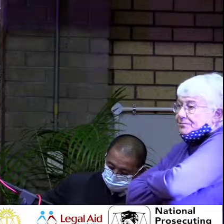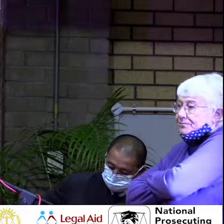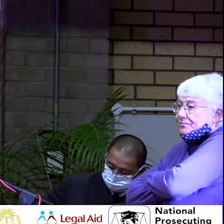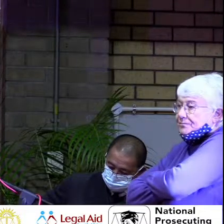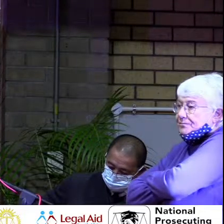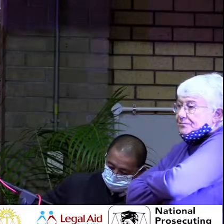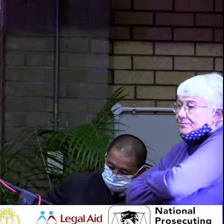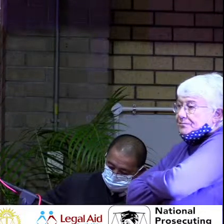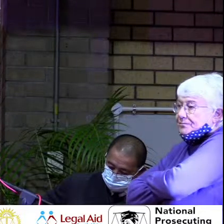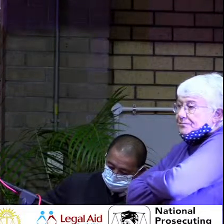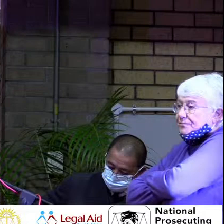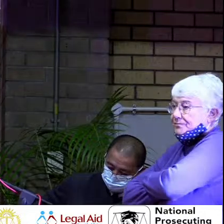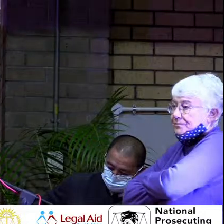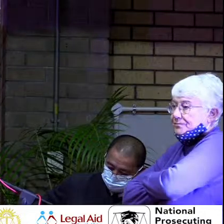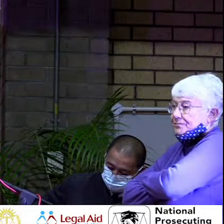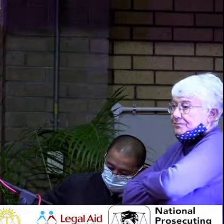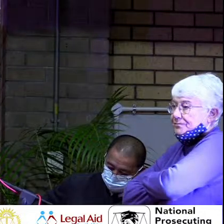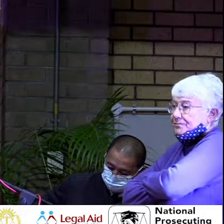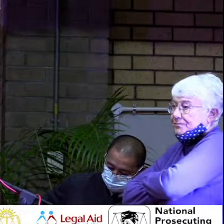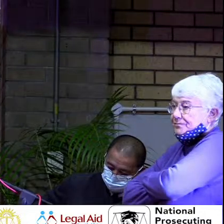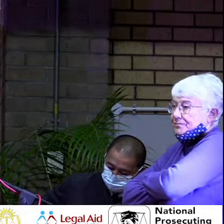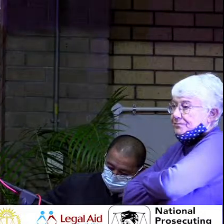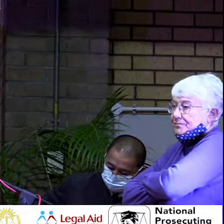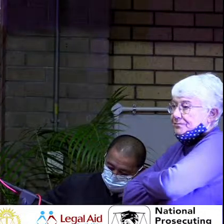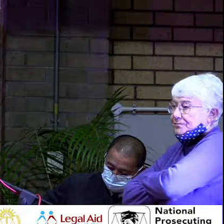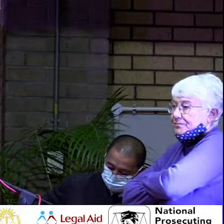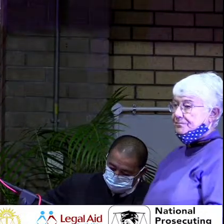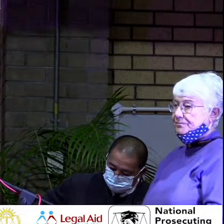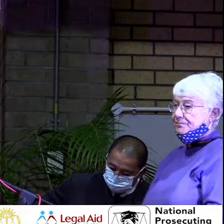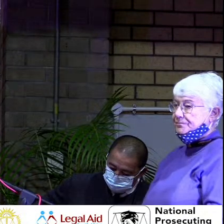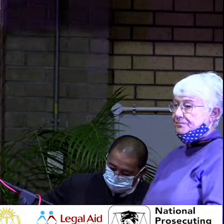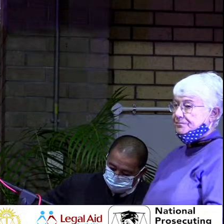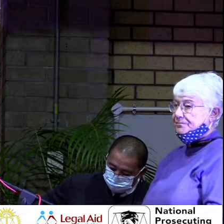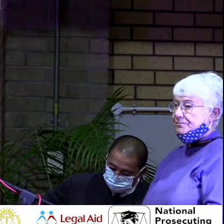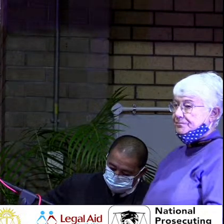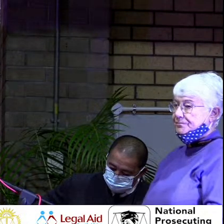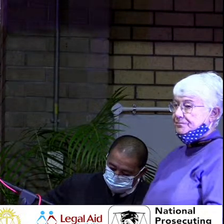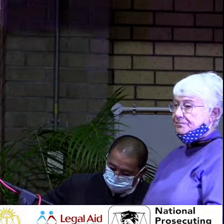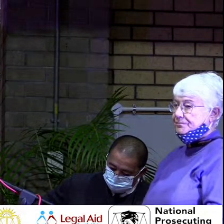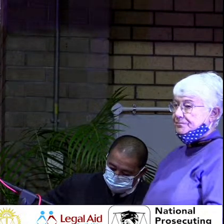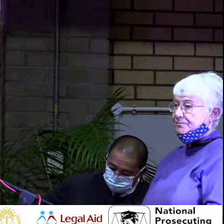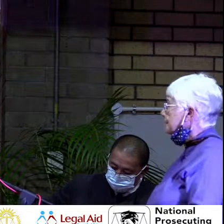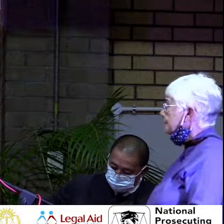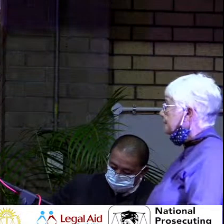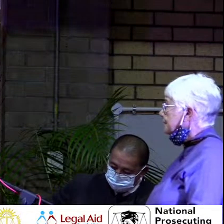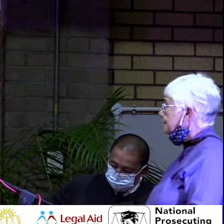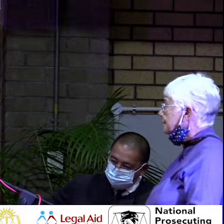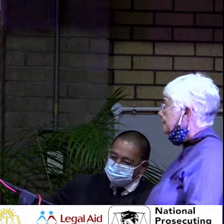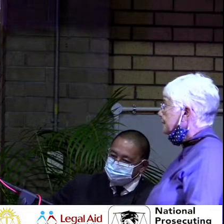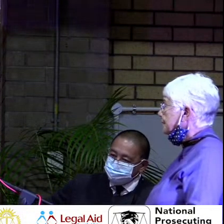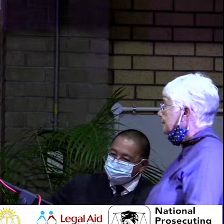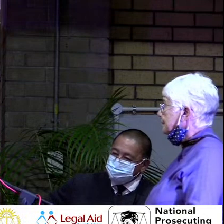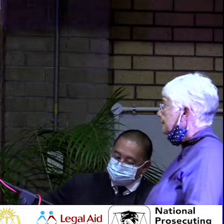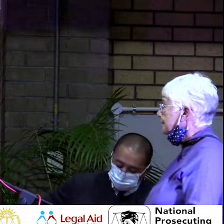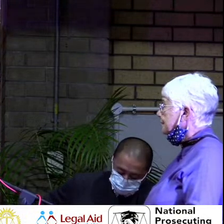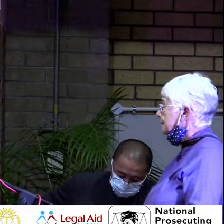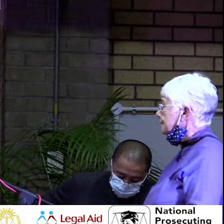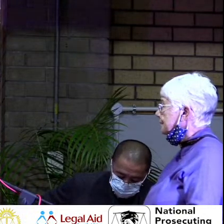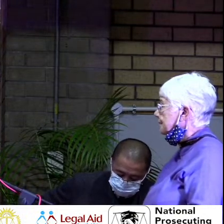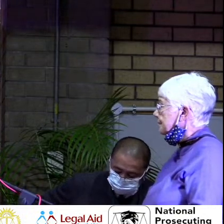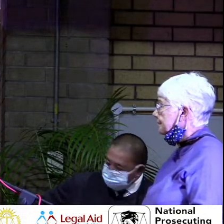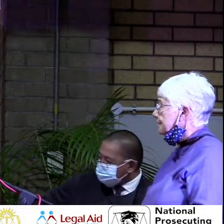meko sikuyo. Sibulela ukuxabiseka kwethu Department of Justice ngoba ukuza